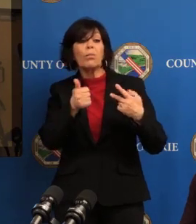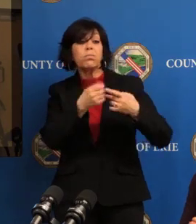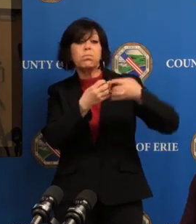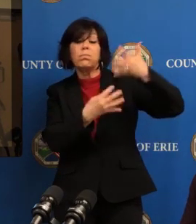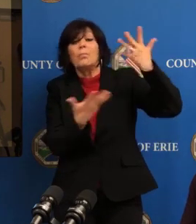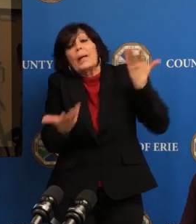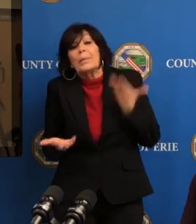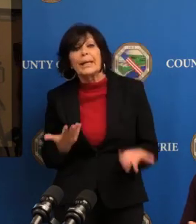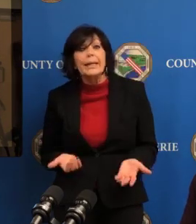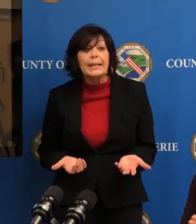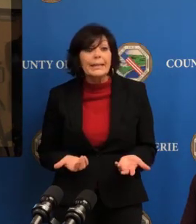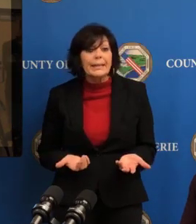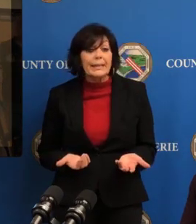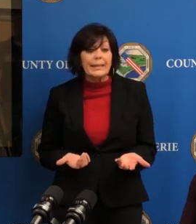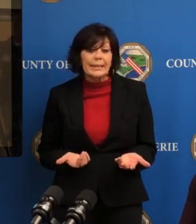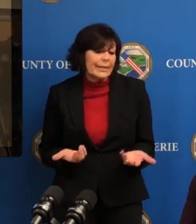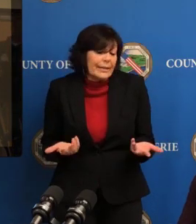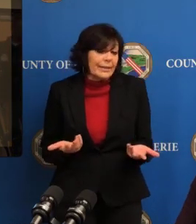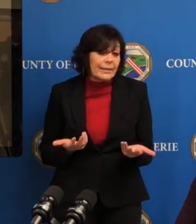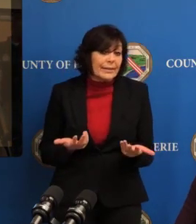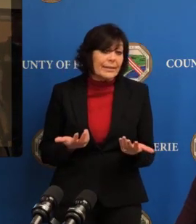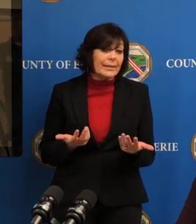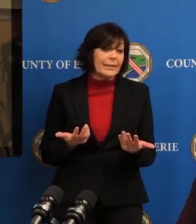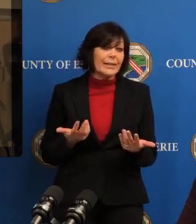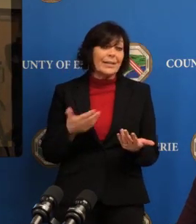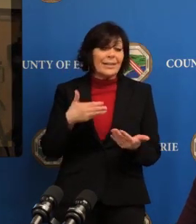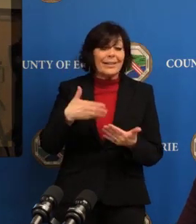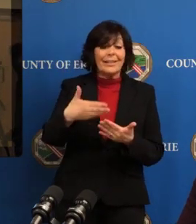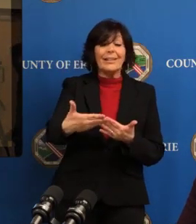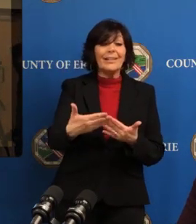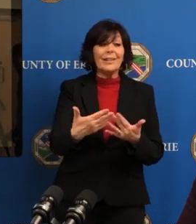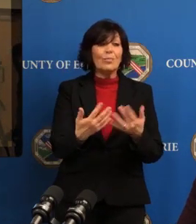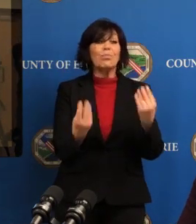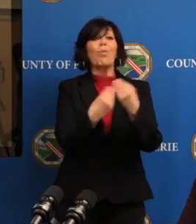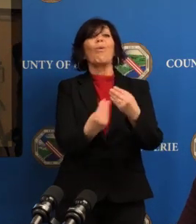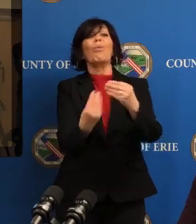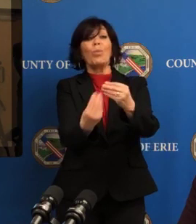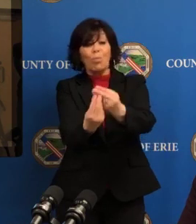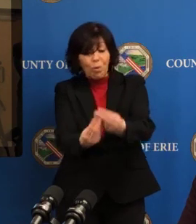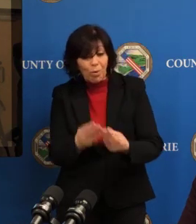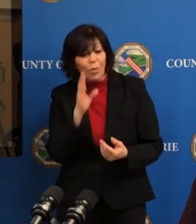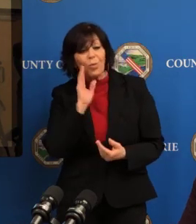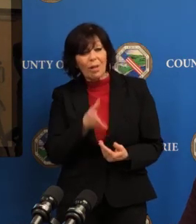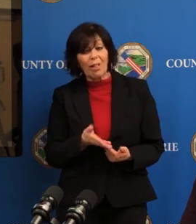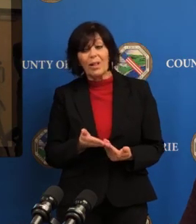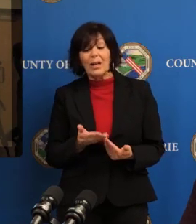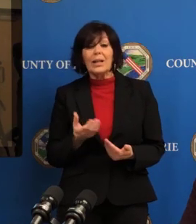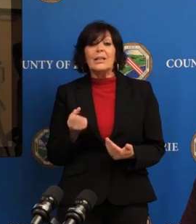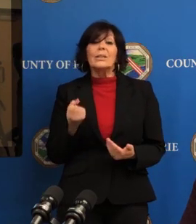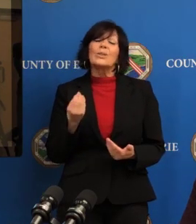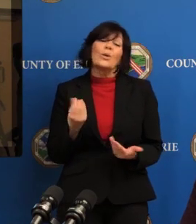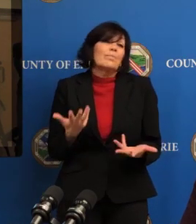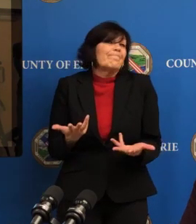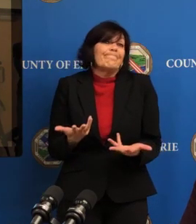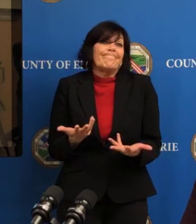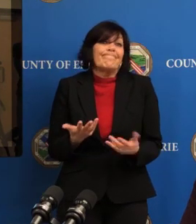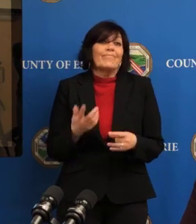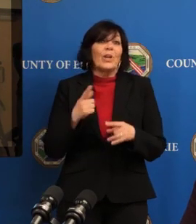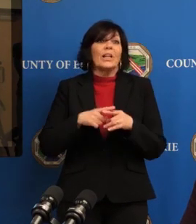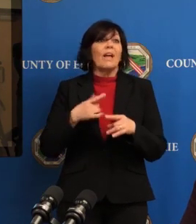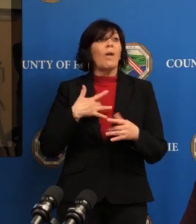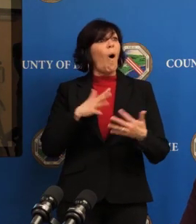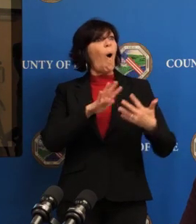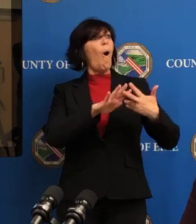there will probably in the upcoming weeks there will probably be more. So. Again, we can't have this false sense